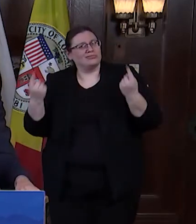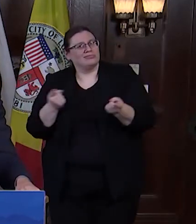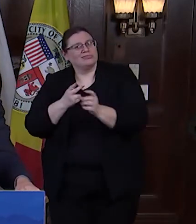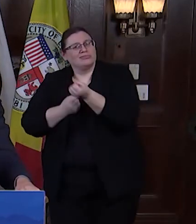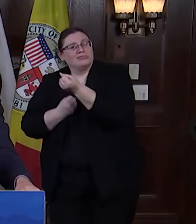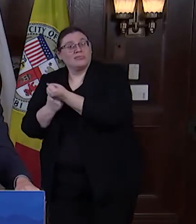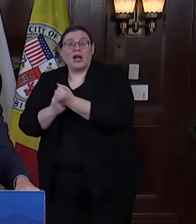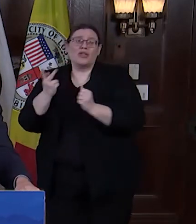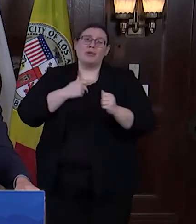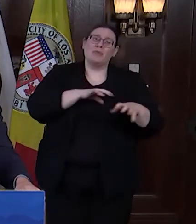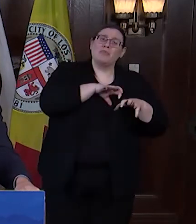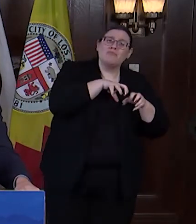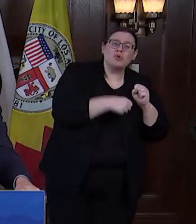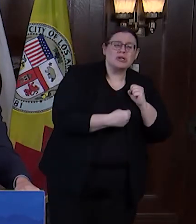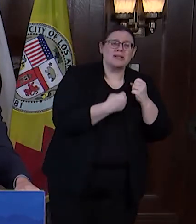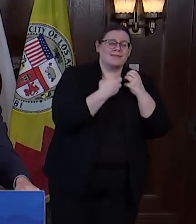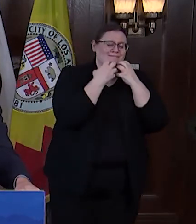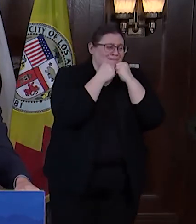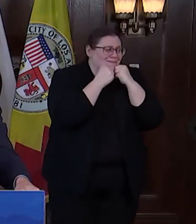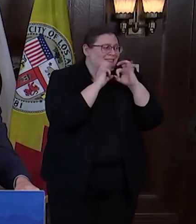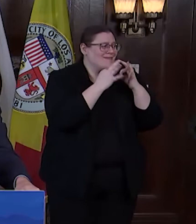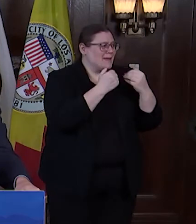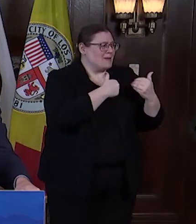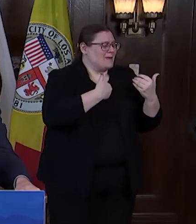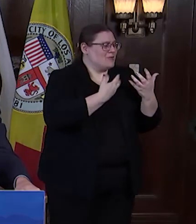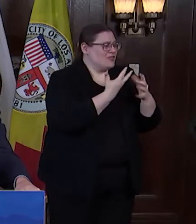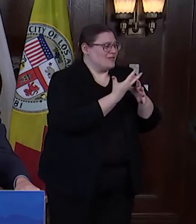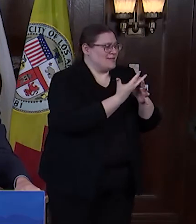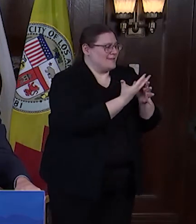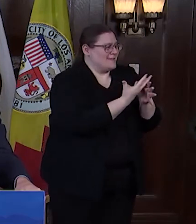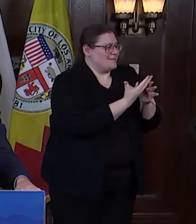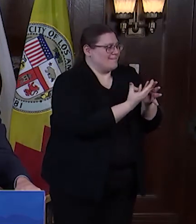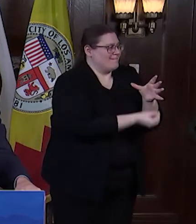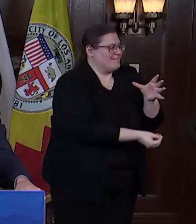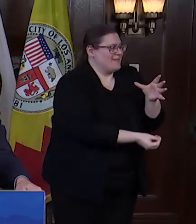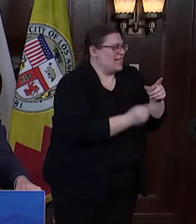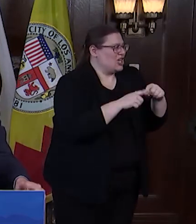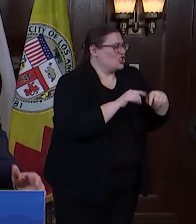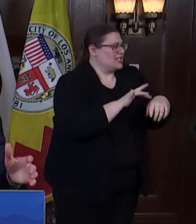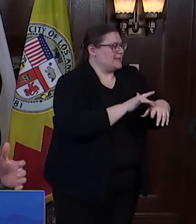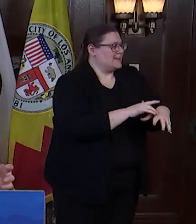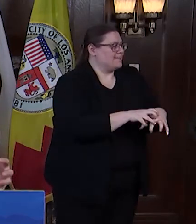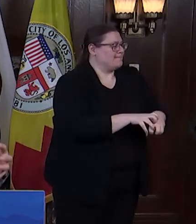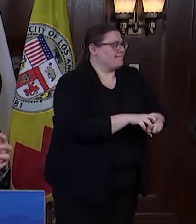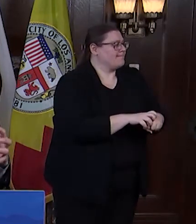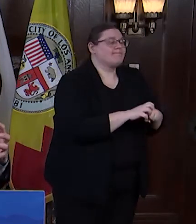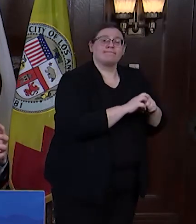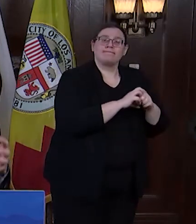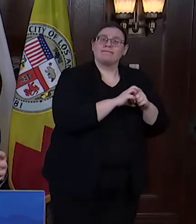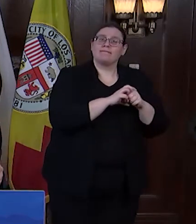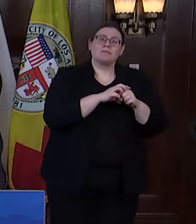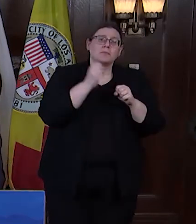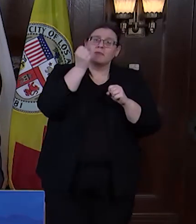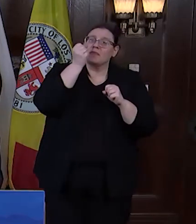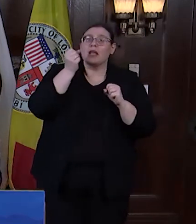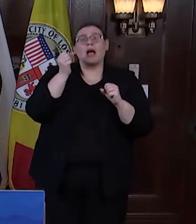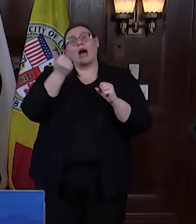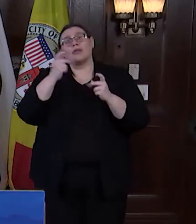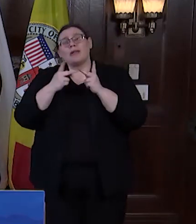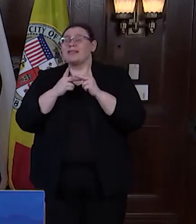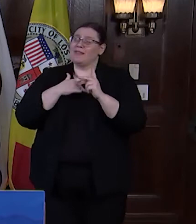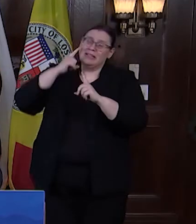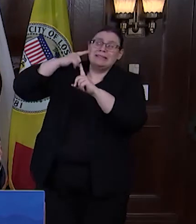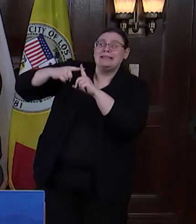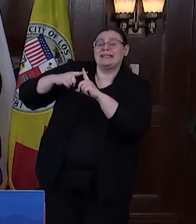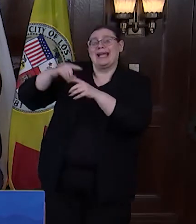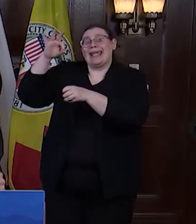mourning, remembered loved ones that you couldn't hold before they departed. And at the same moment, some in our city are feeling hopeful about the election